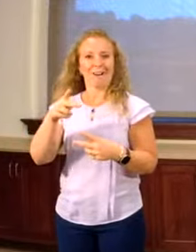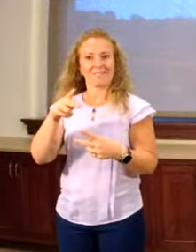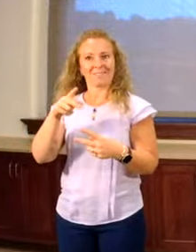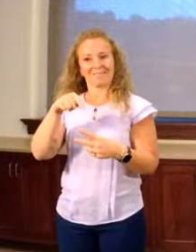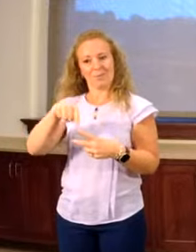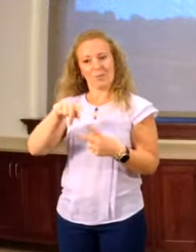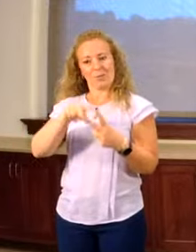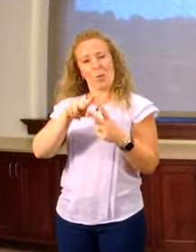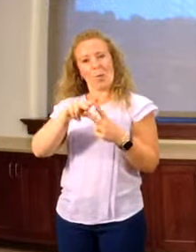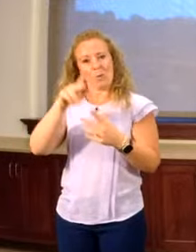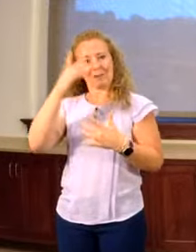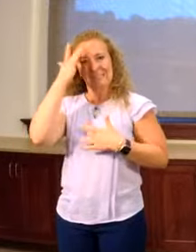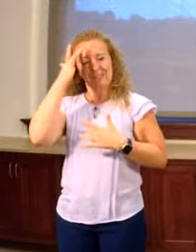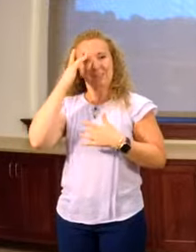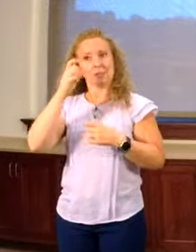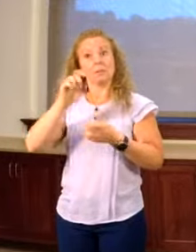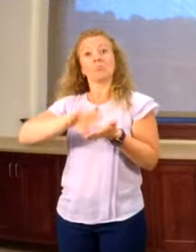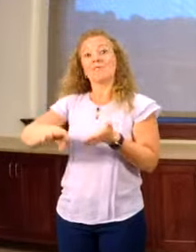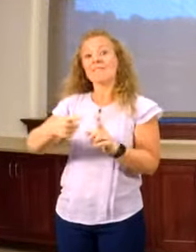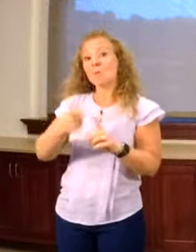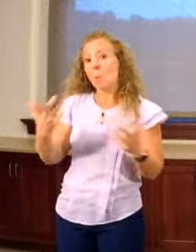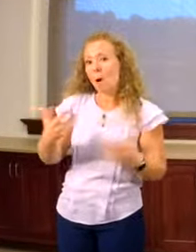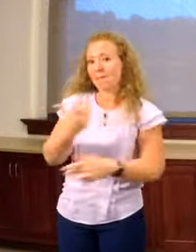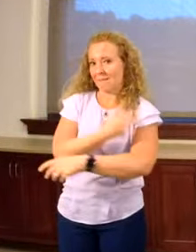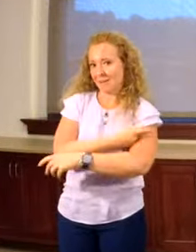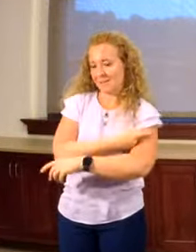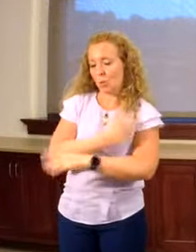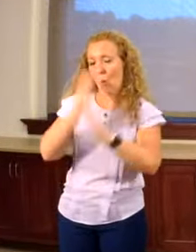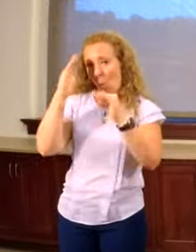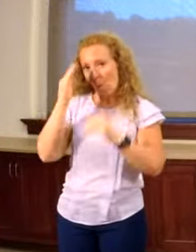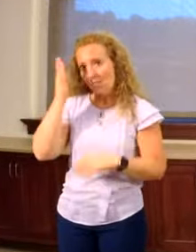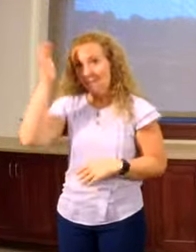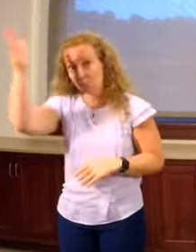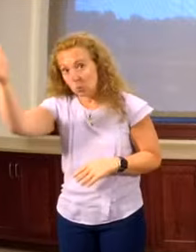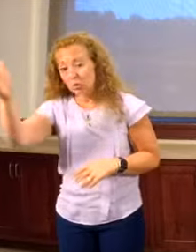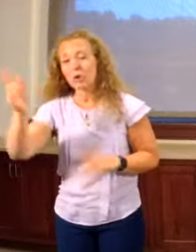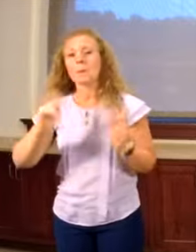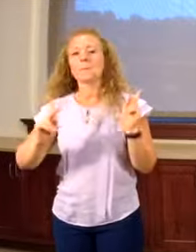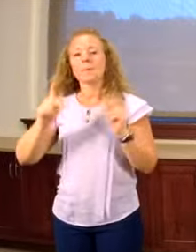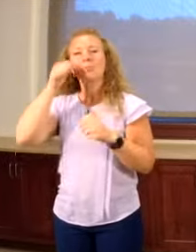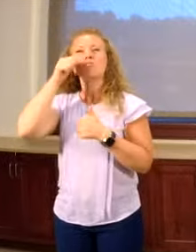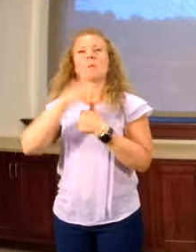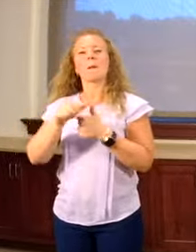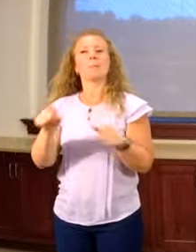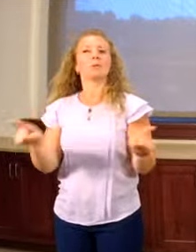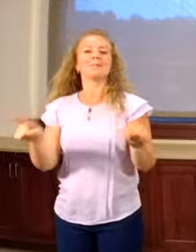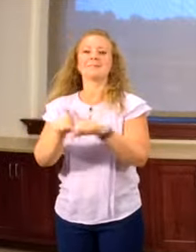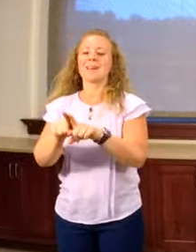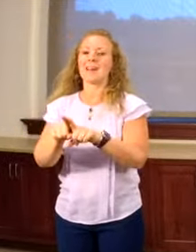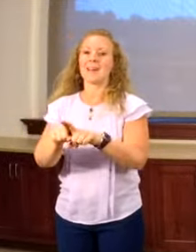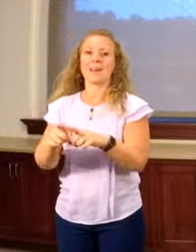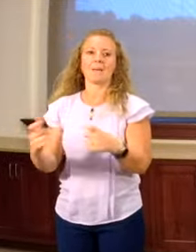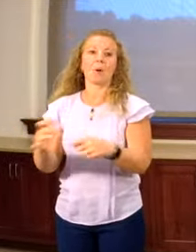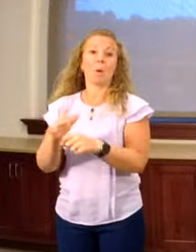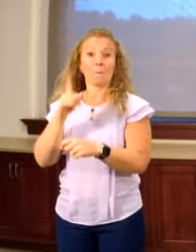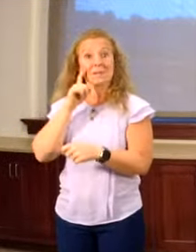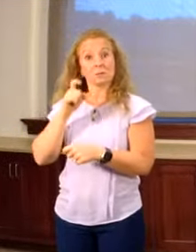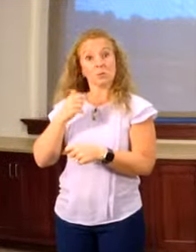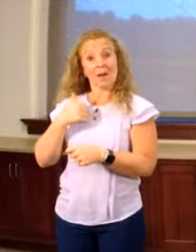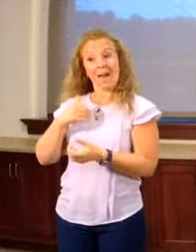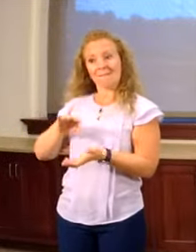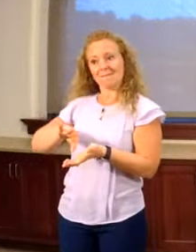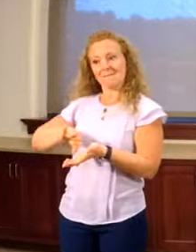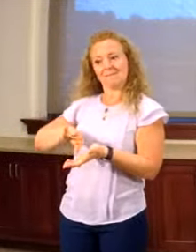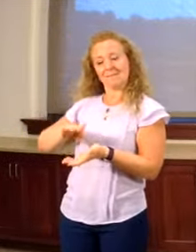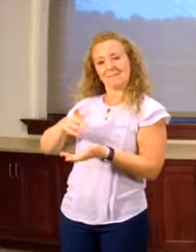preventable illnesses. And I hope in the future, that people will remember that, because we do have a vaccine for those 12